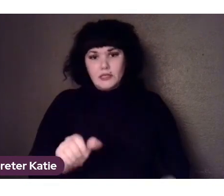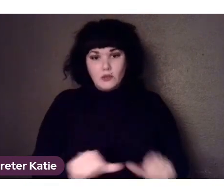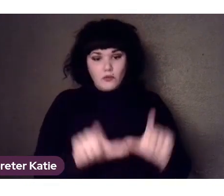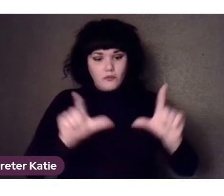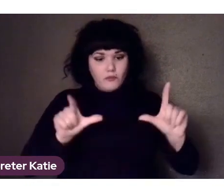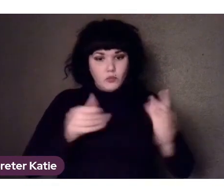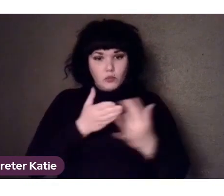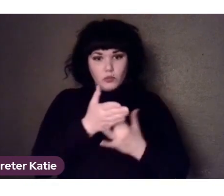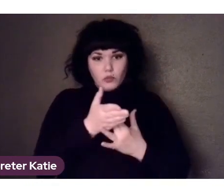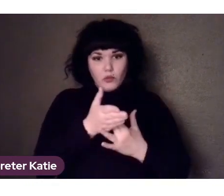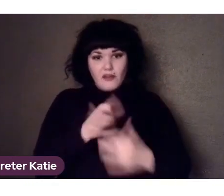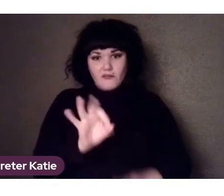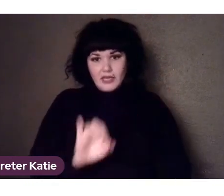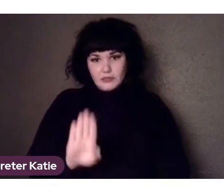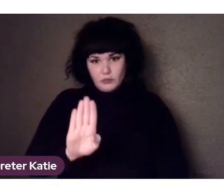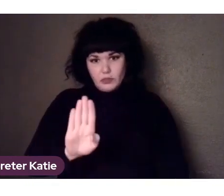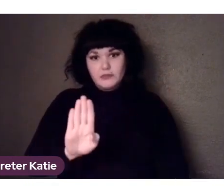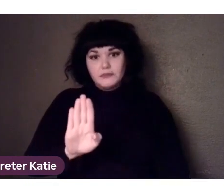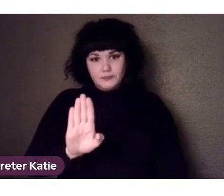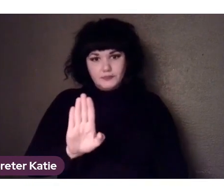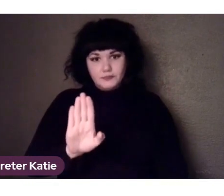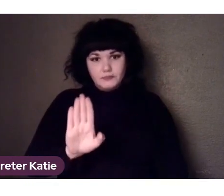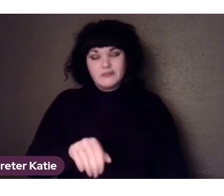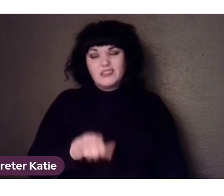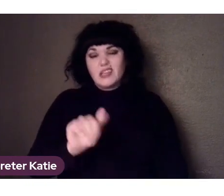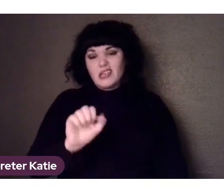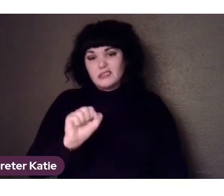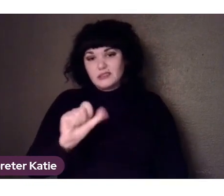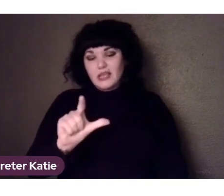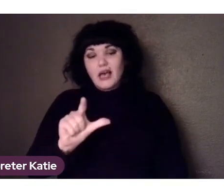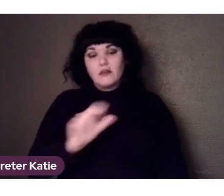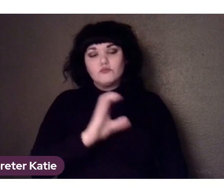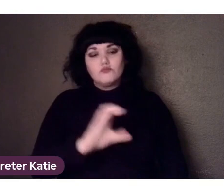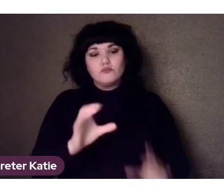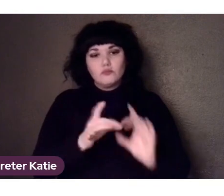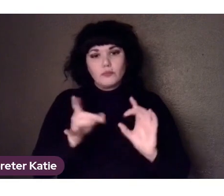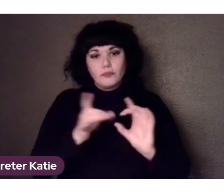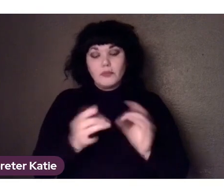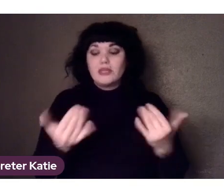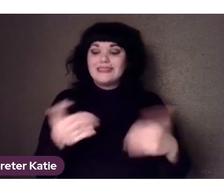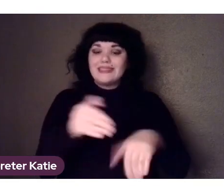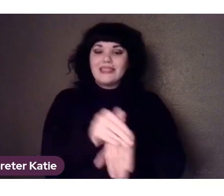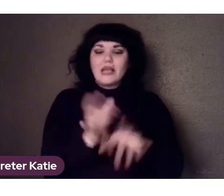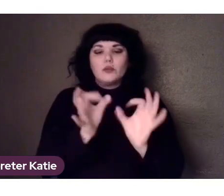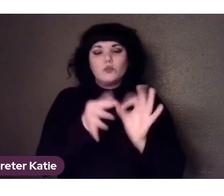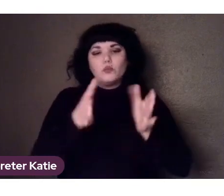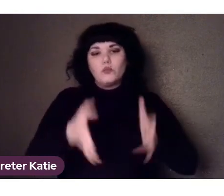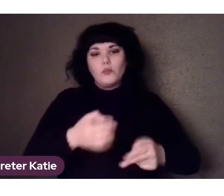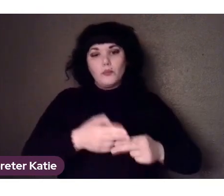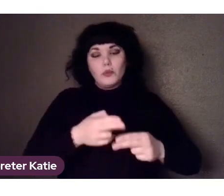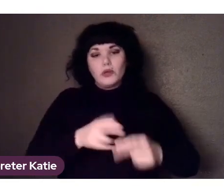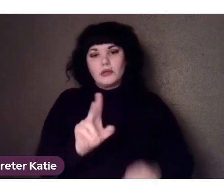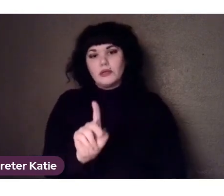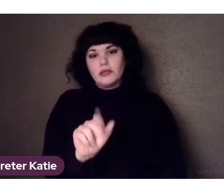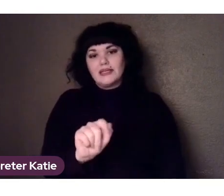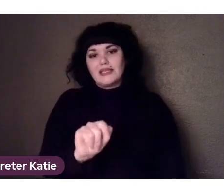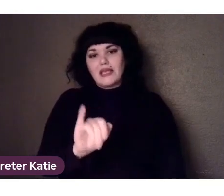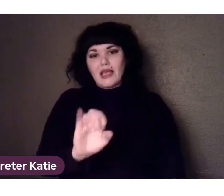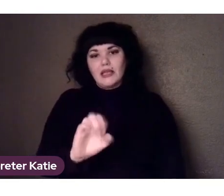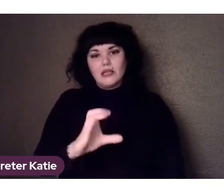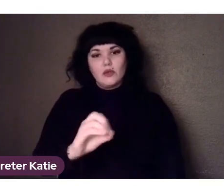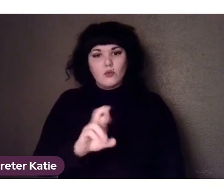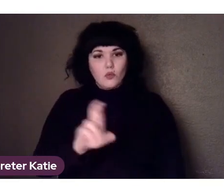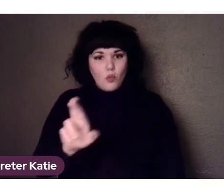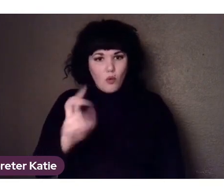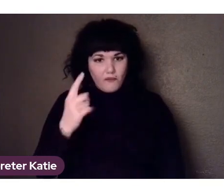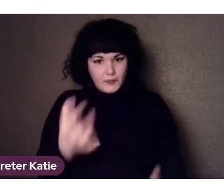ASL and captions available for you. Tonight, we have Katie Core, who's providing us with ASL interpretation.